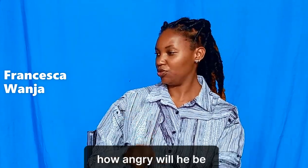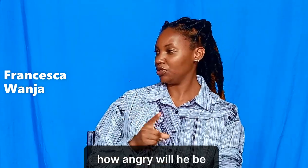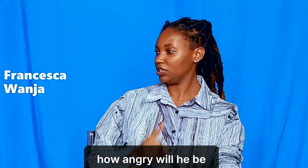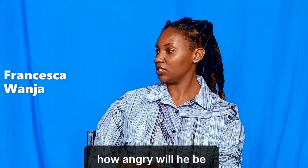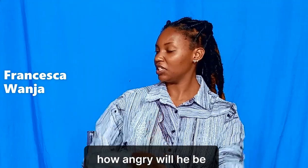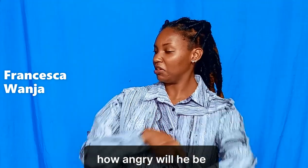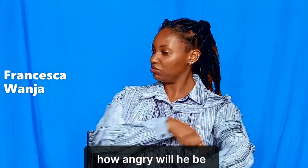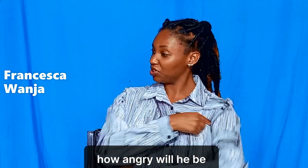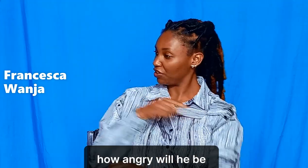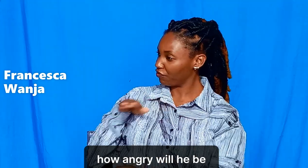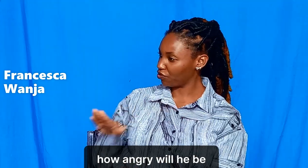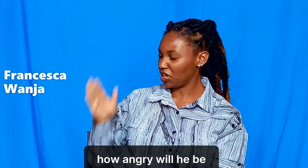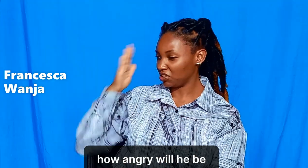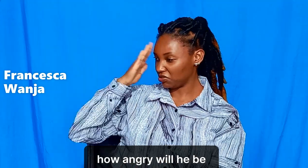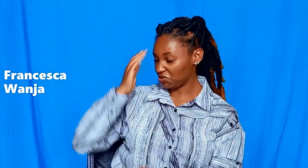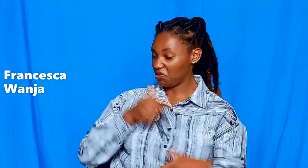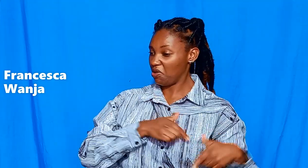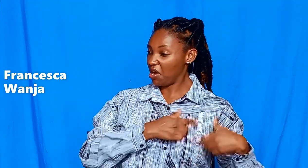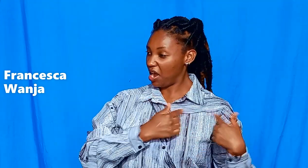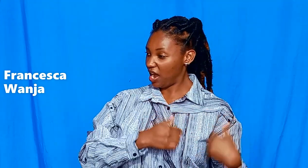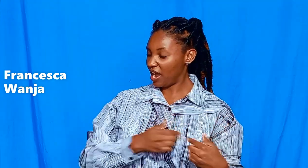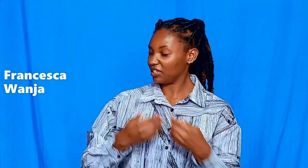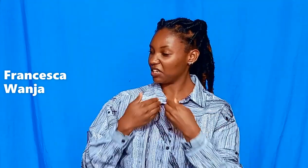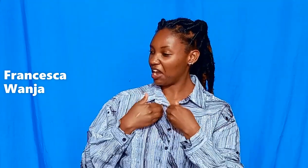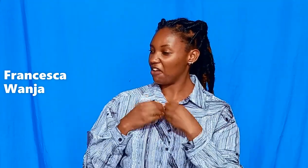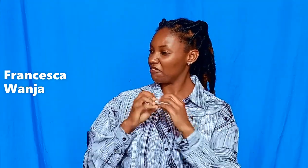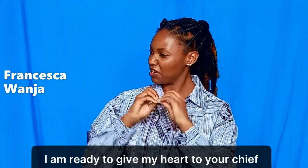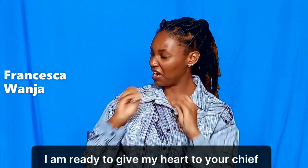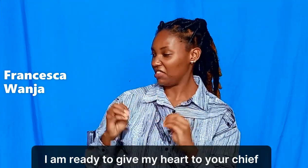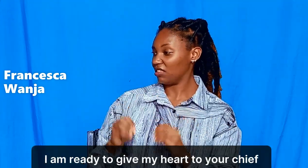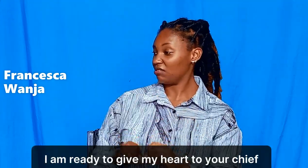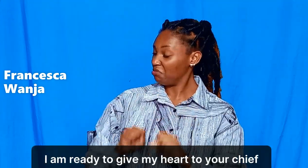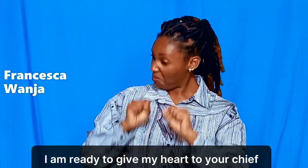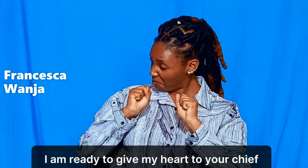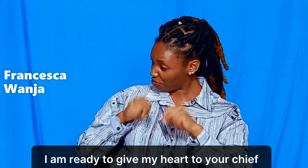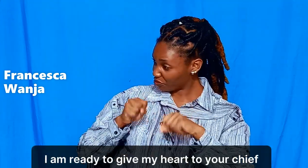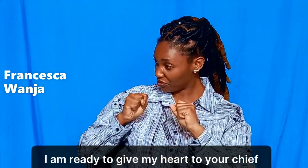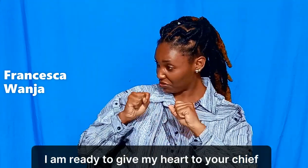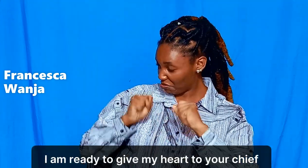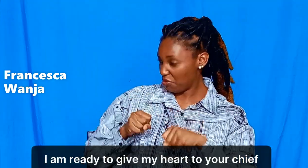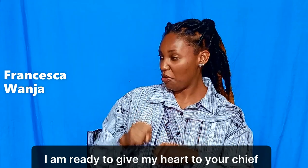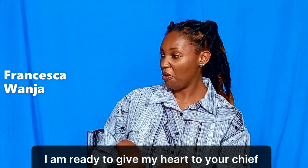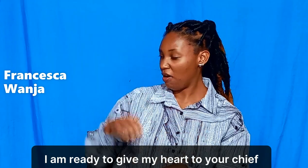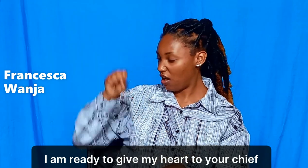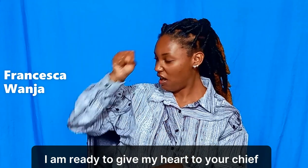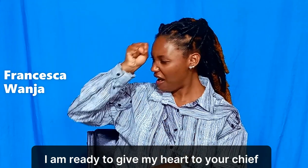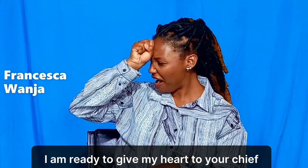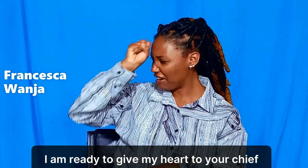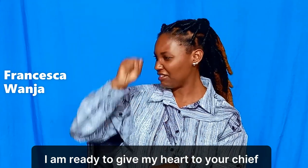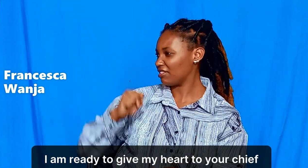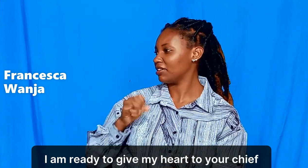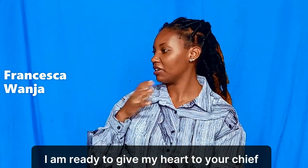will he be? I am ready to give my heart to your chief.